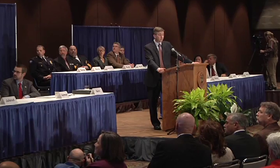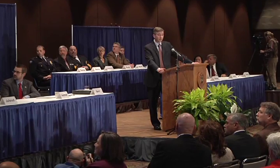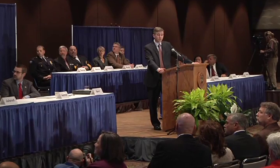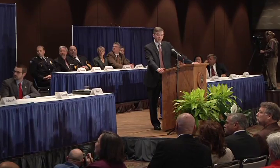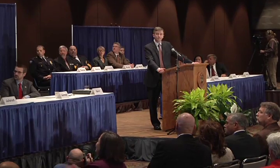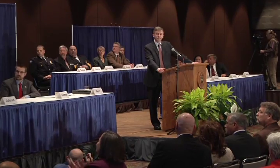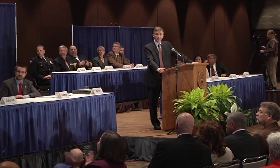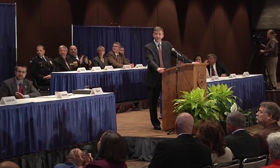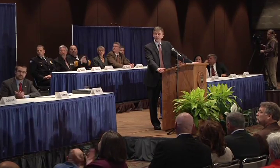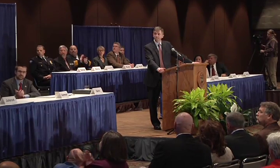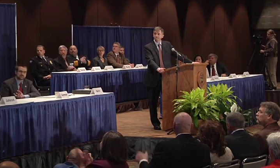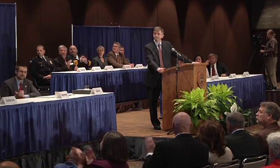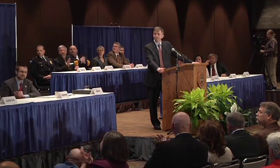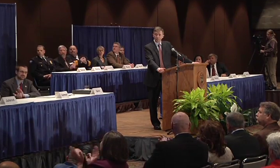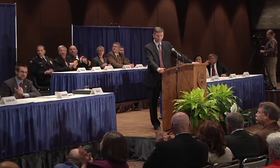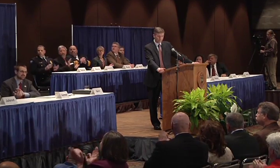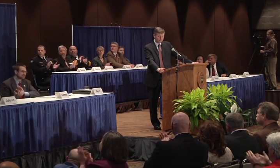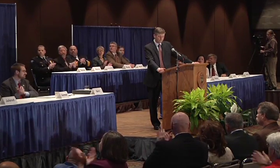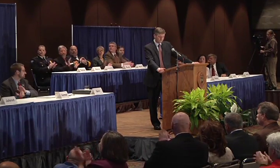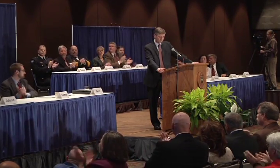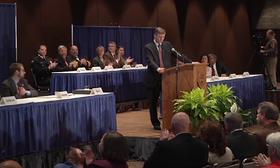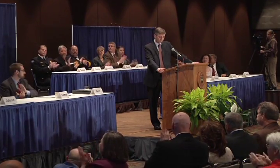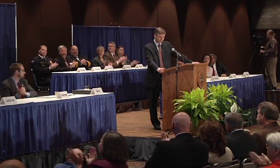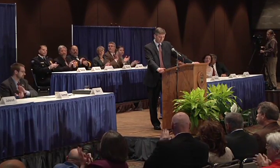This administration, thank you.